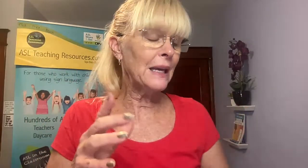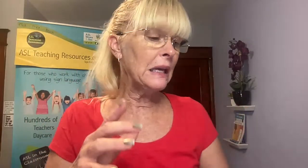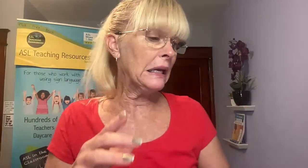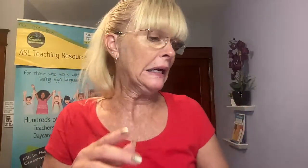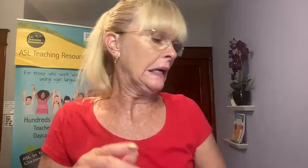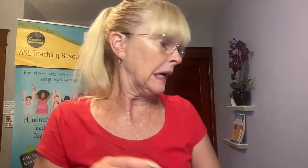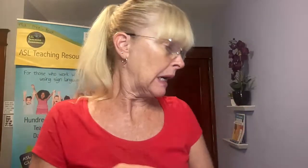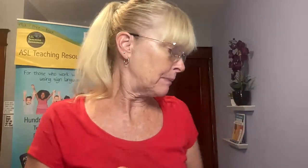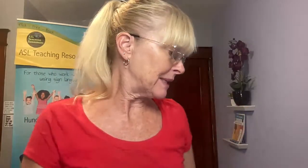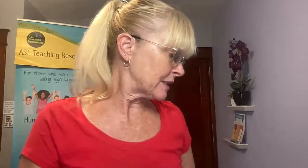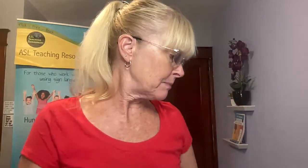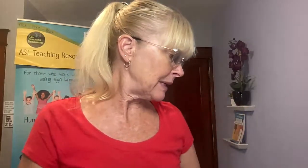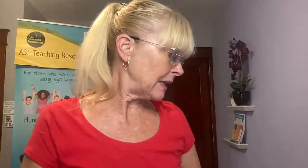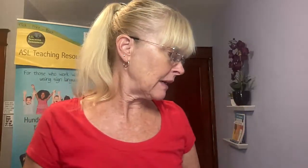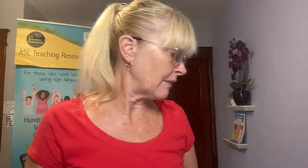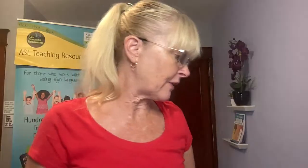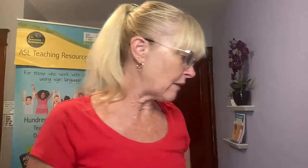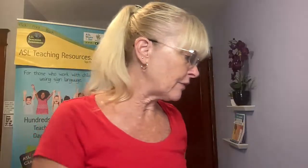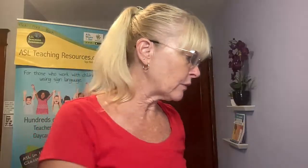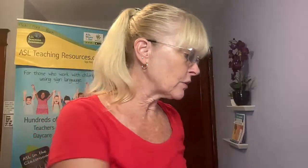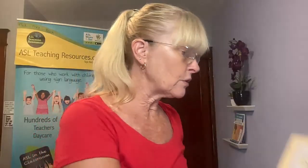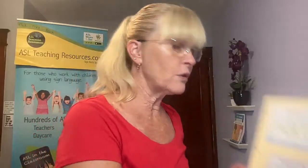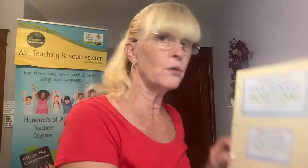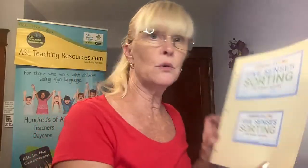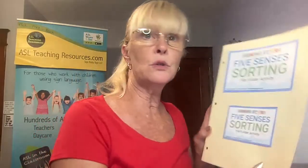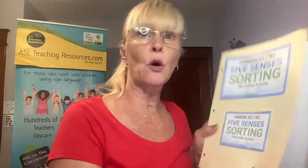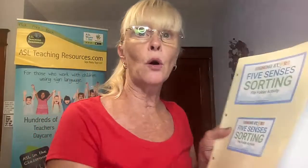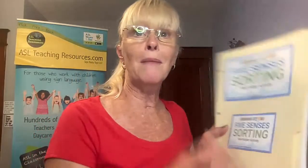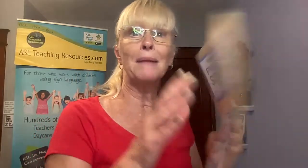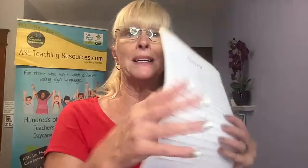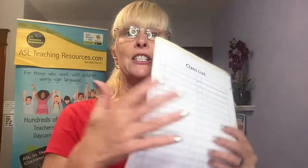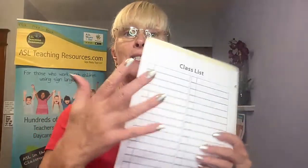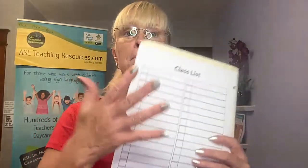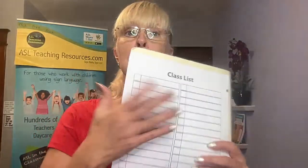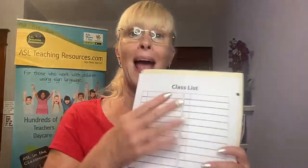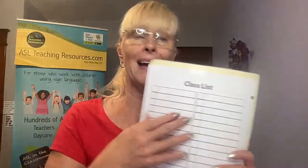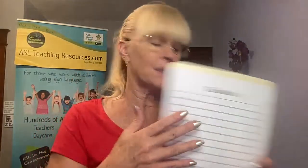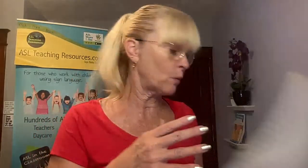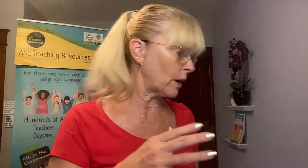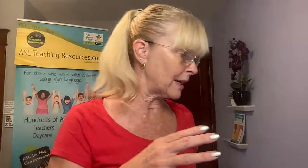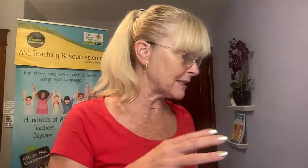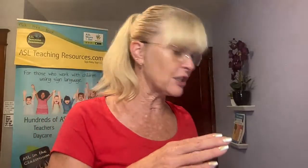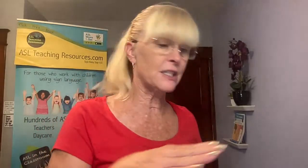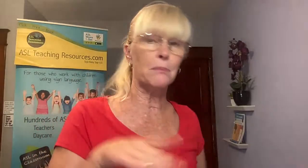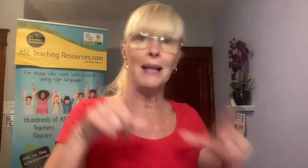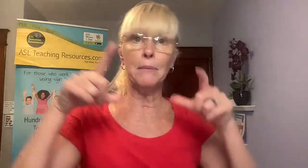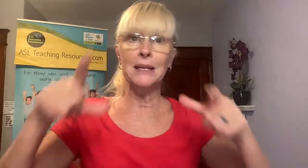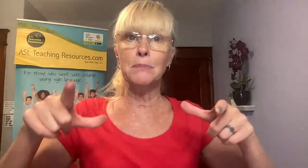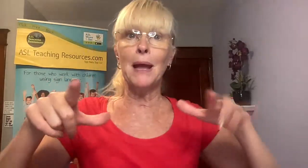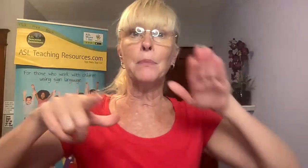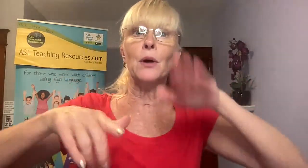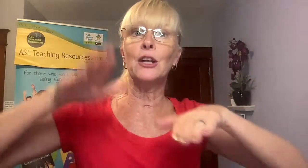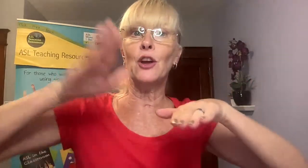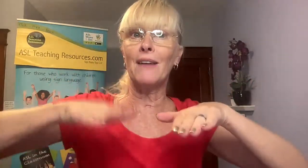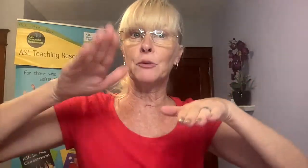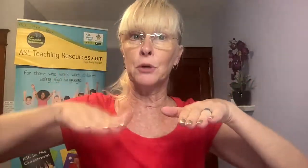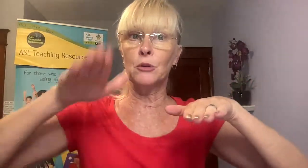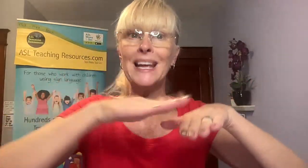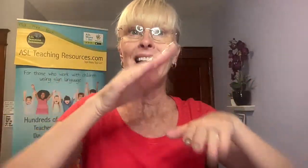be, this could be a file folder you use, or it might be just a mat where it's just a plain piece of paper and you have to put them in